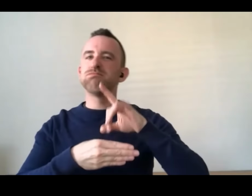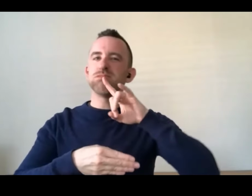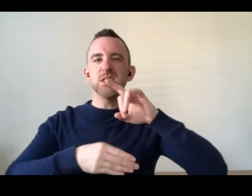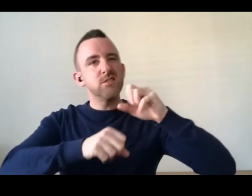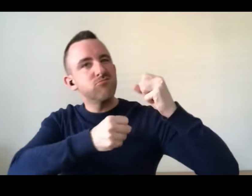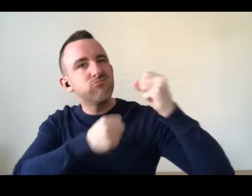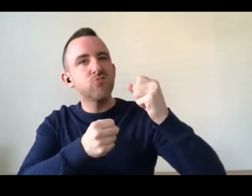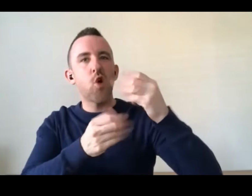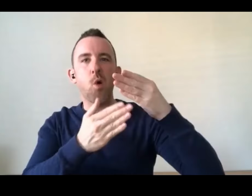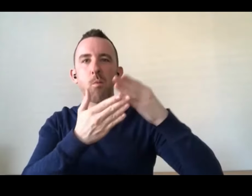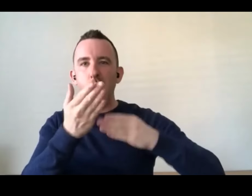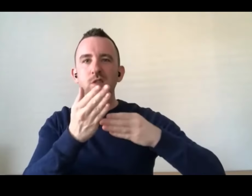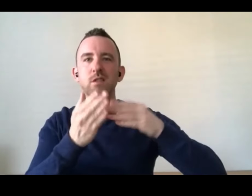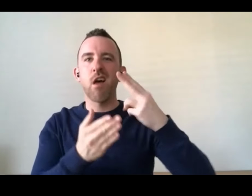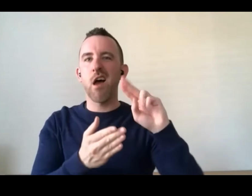hunt?